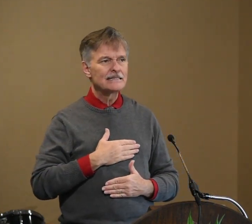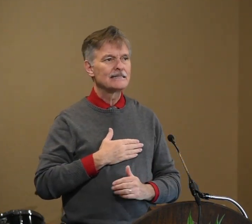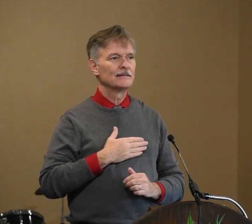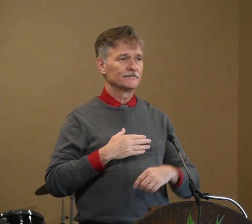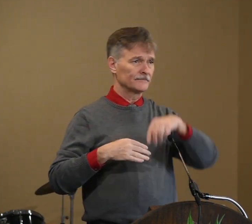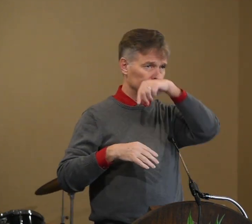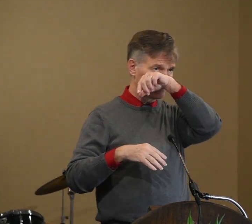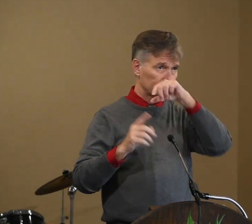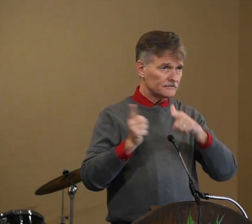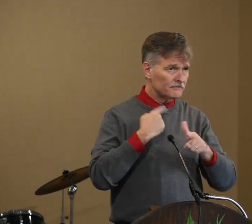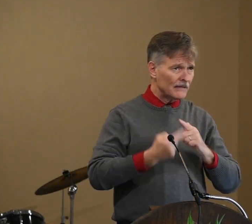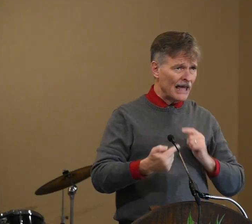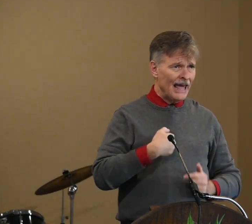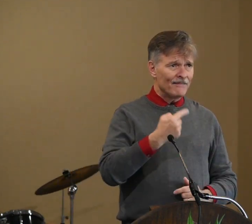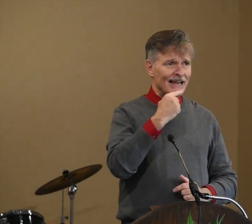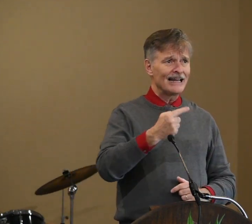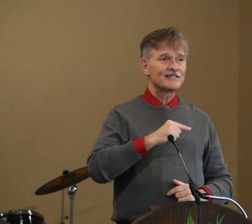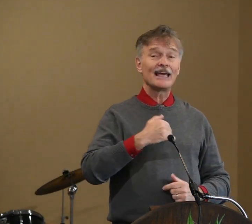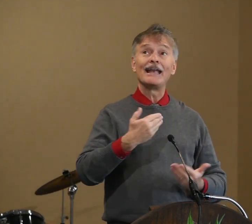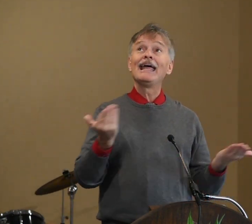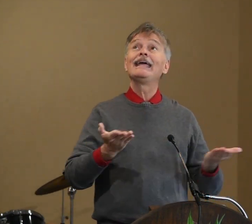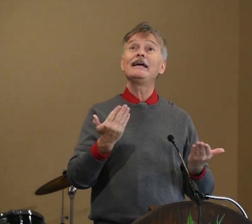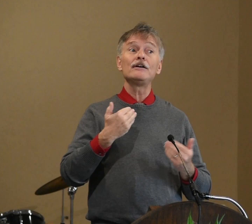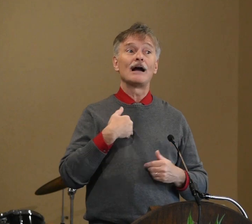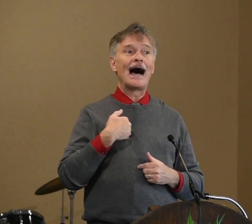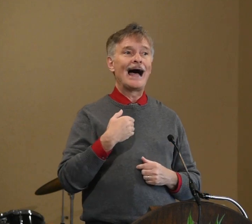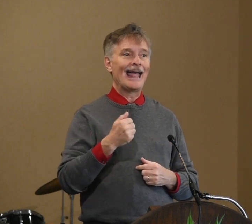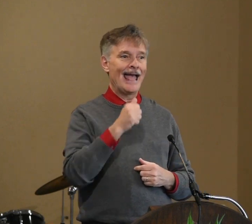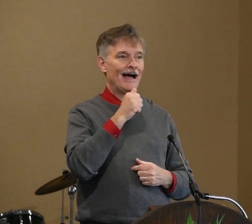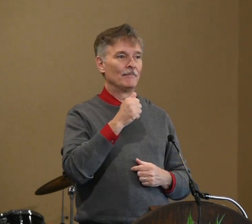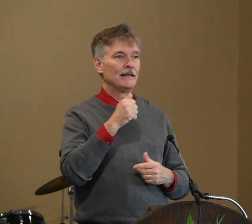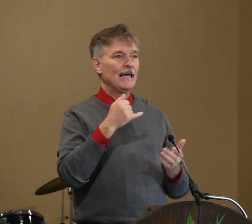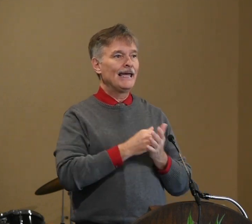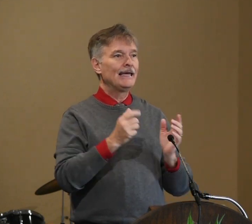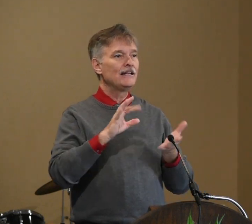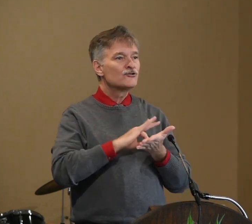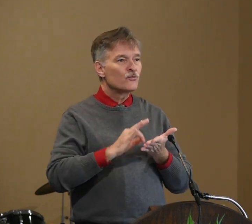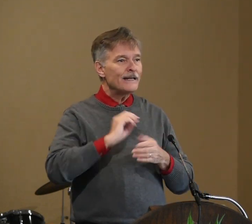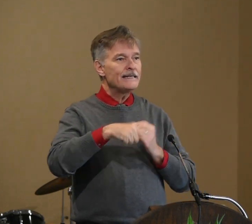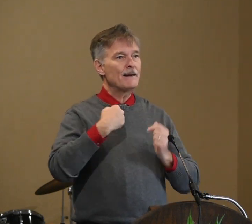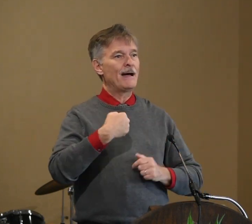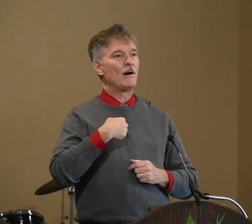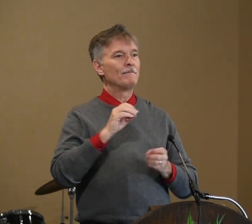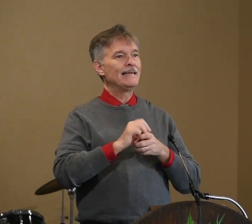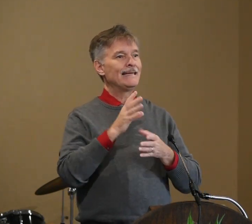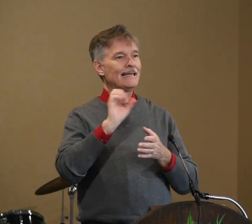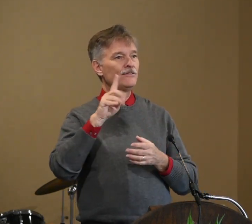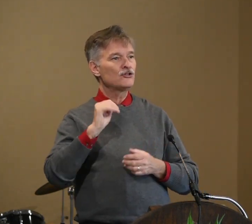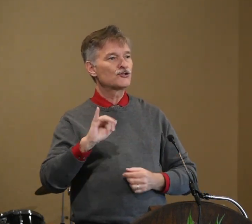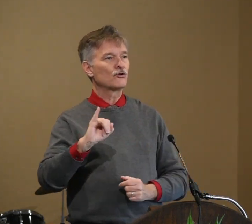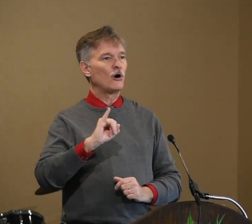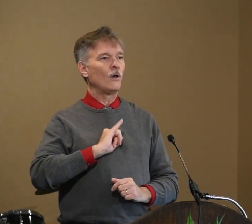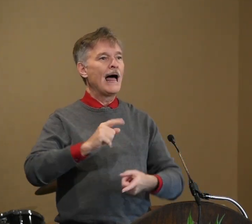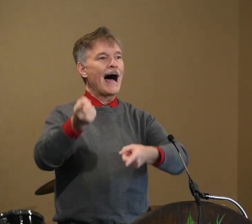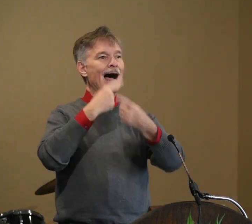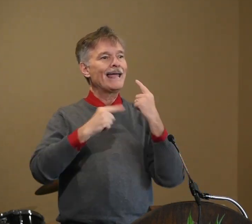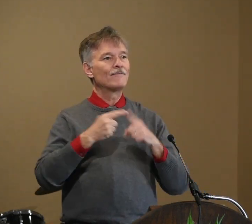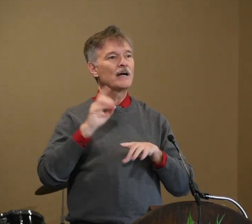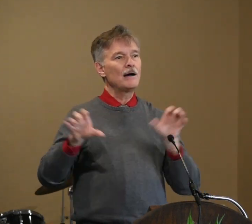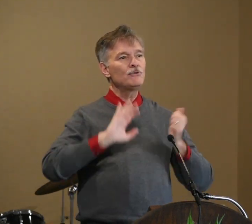pleased. Then I said, here I am. It is written about me in the scroll, I have come to